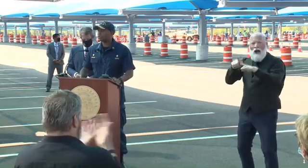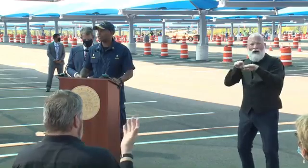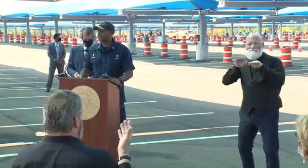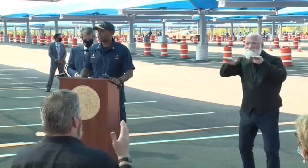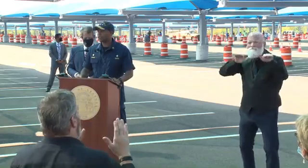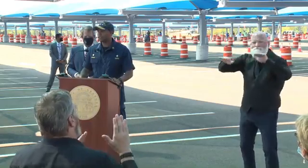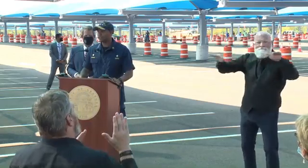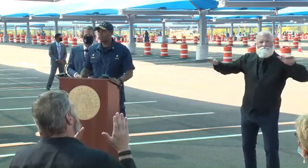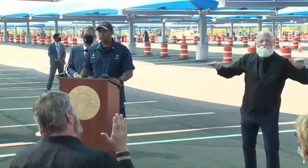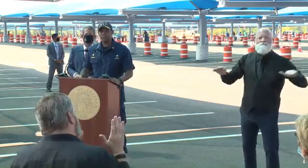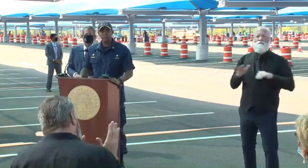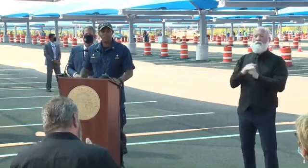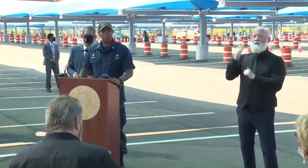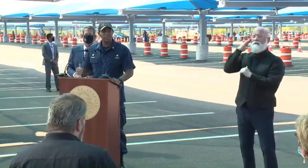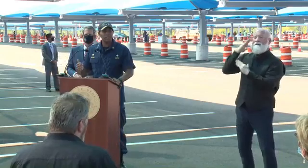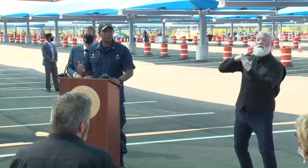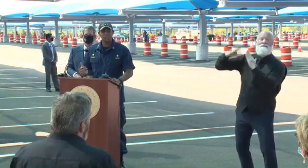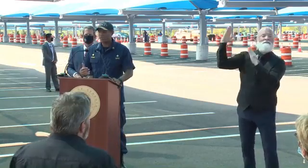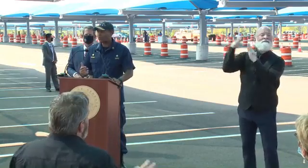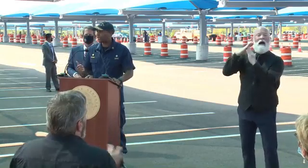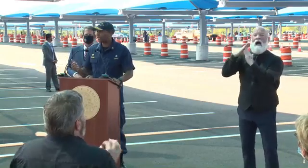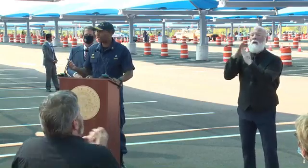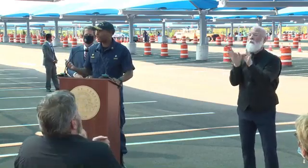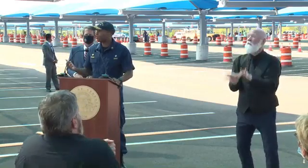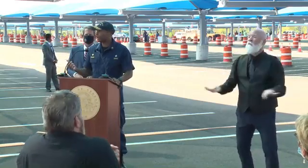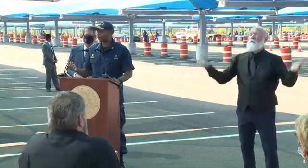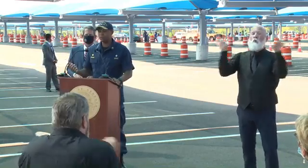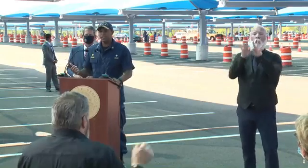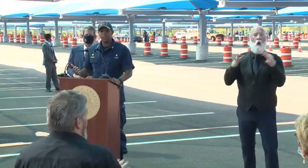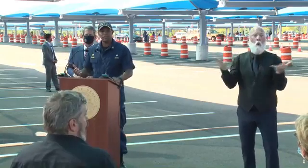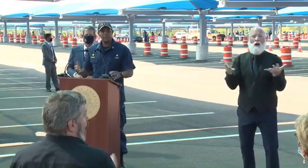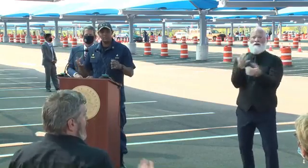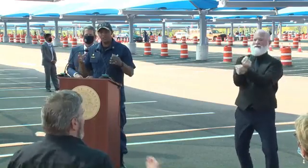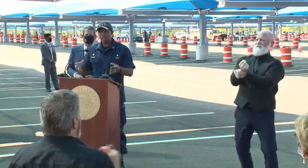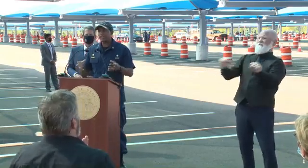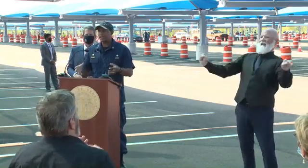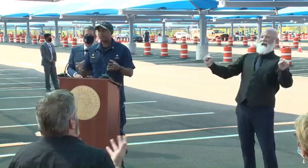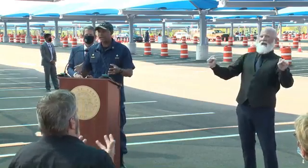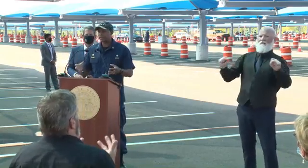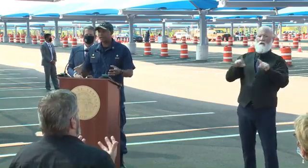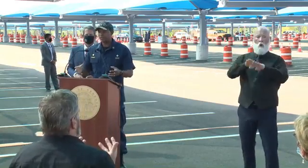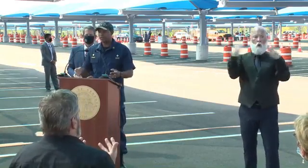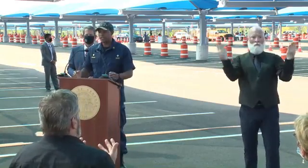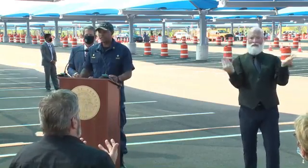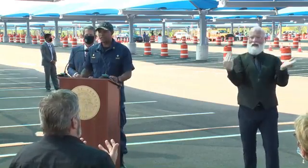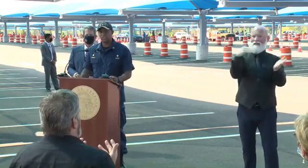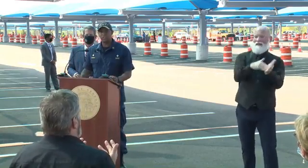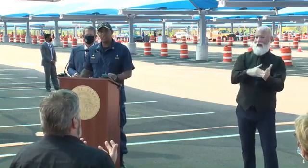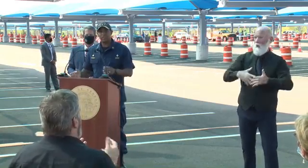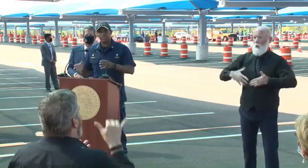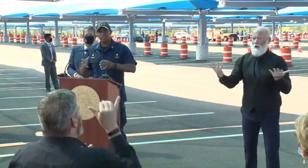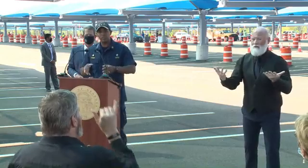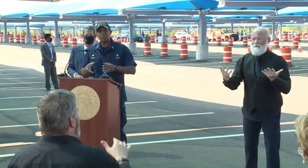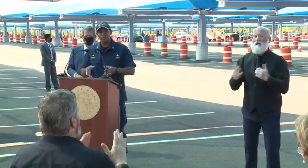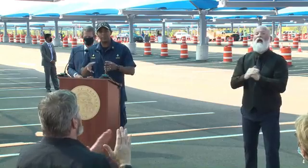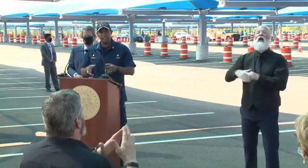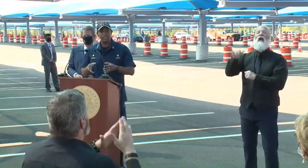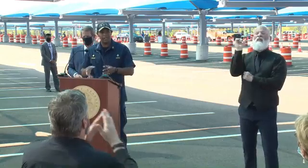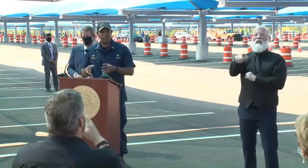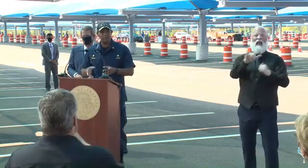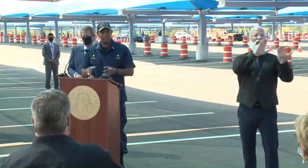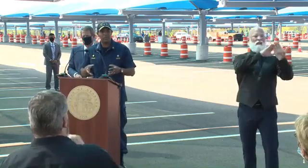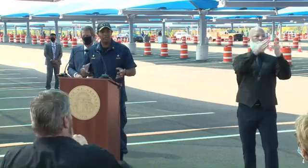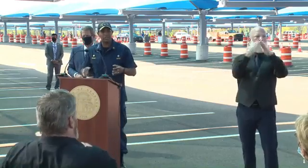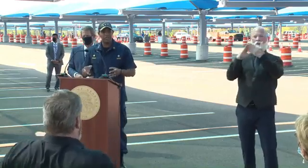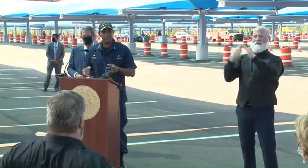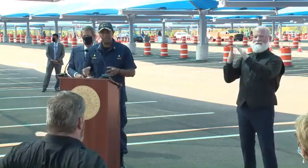most important things that we can do to safely reopen anywhere is to drive down background community transmission rates, because the more people in